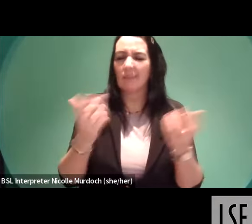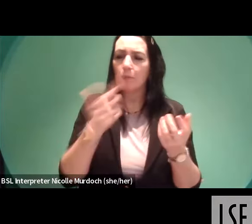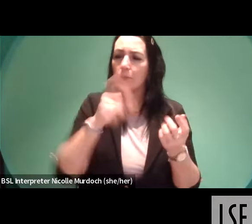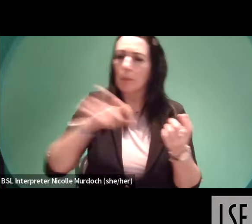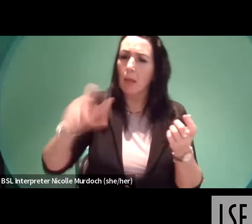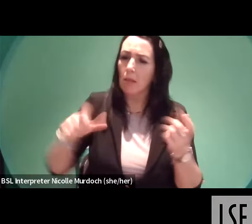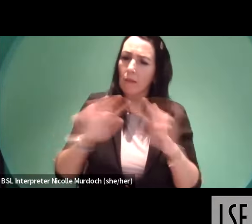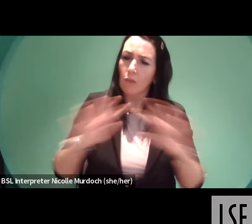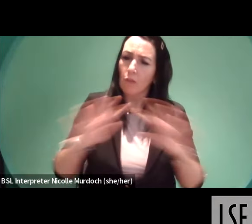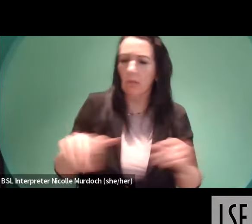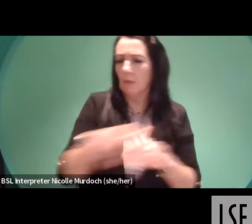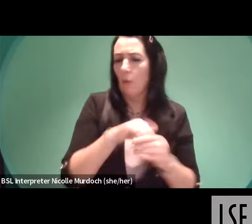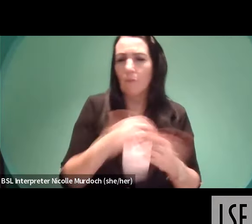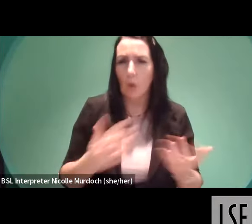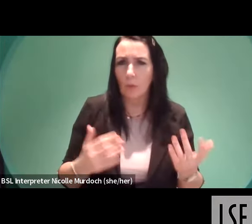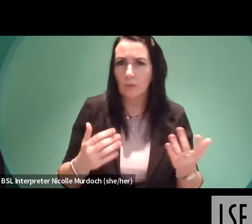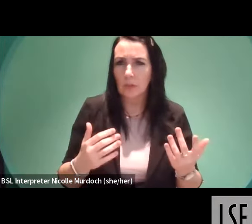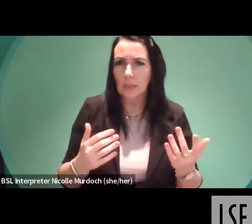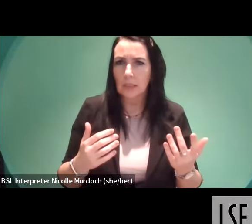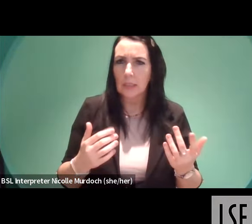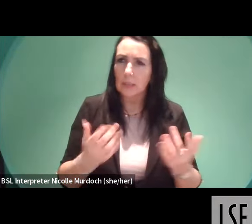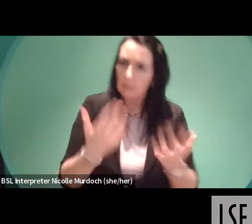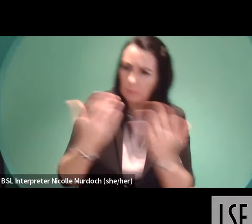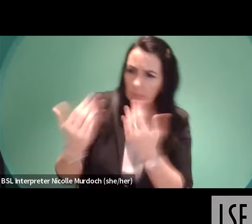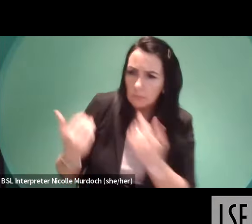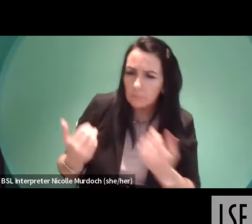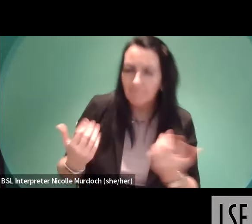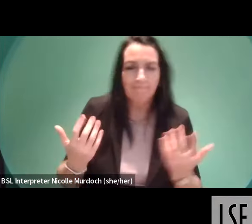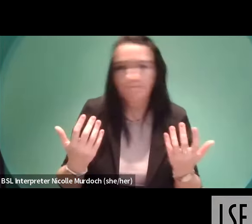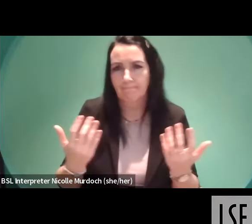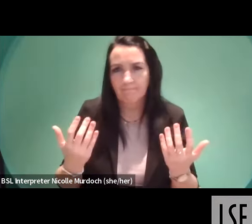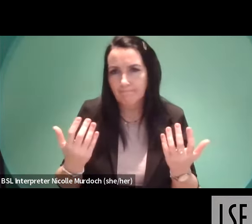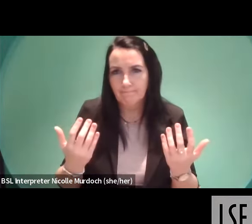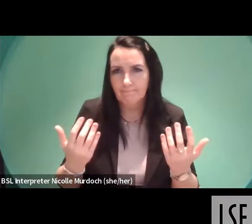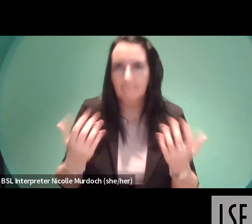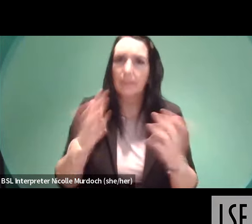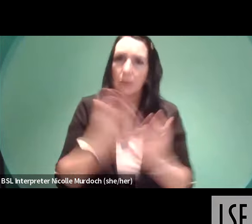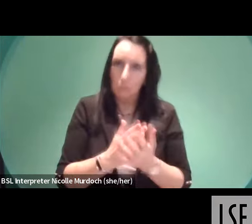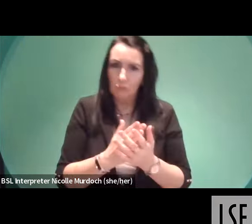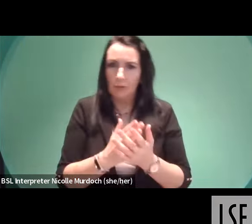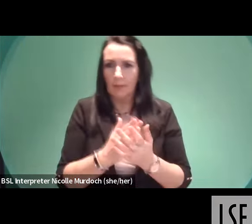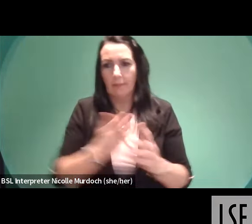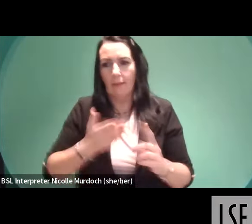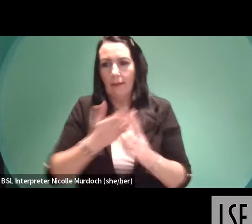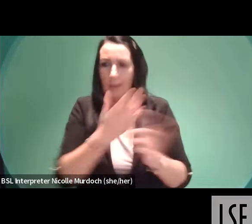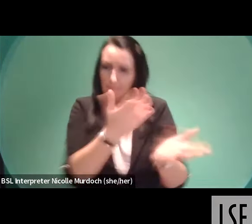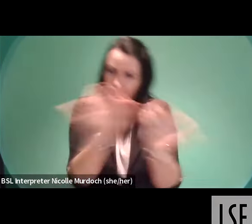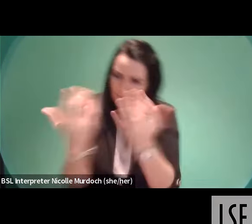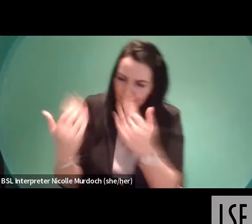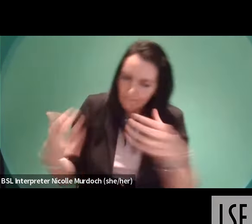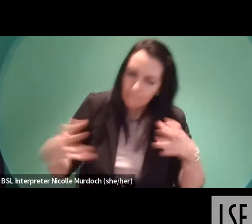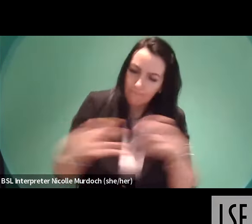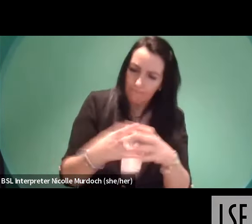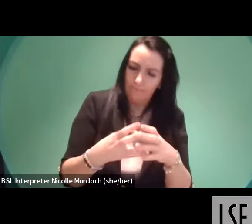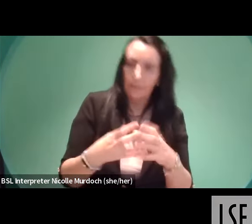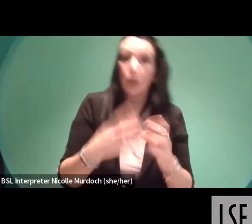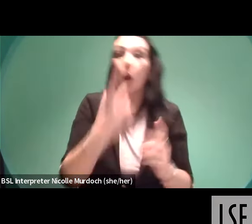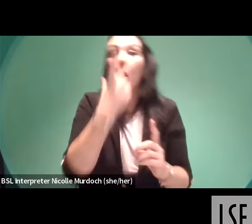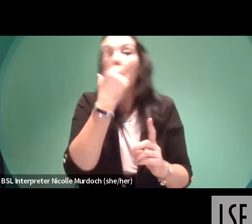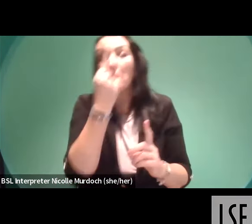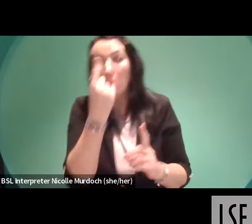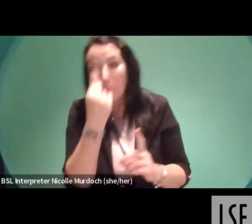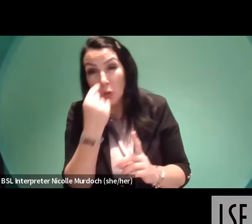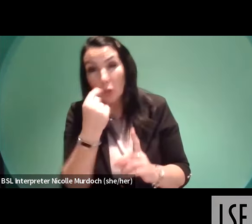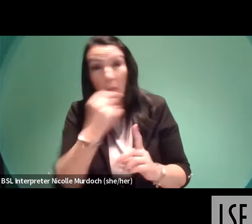people, you miss the opportunity to bring people around. Because again, I think at the end of this is a really positive potential story we